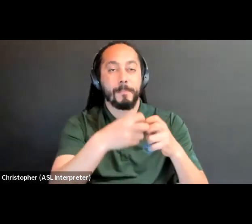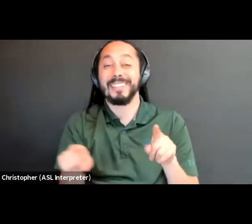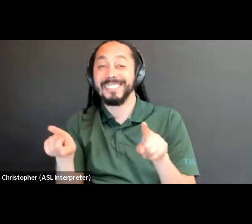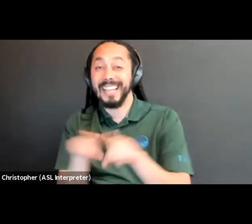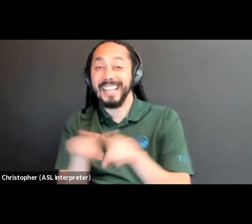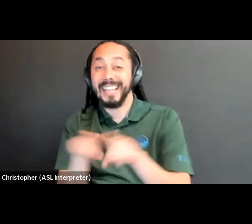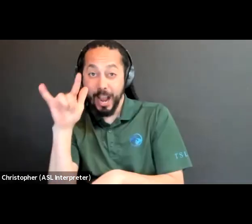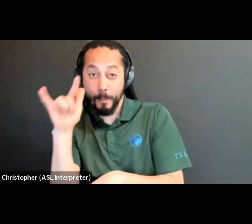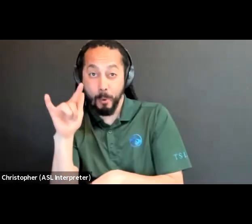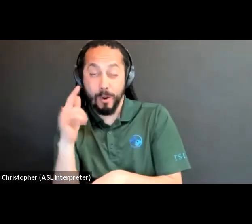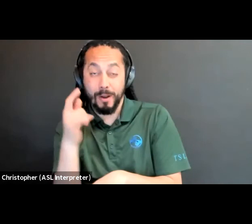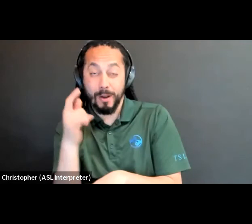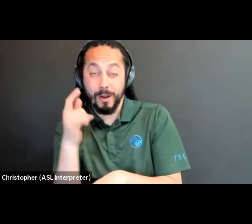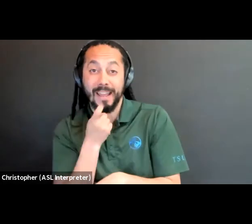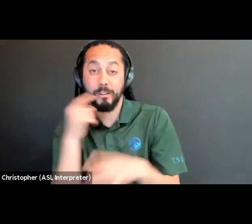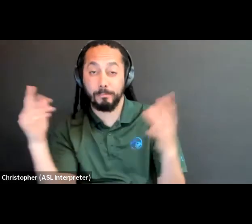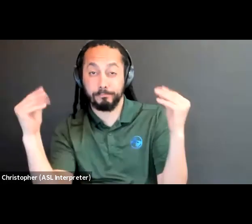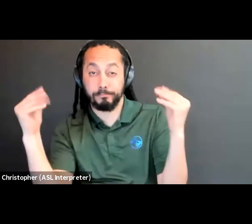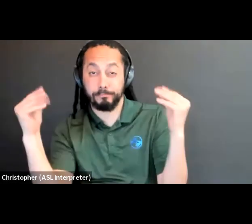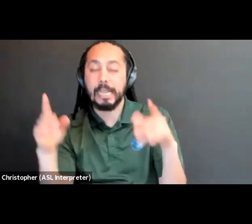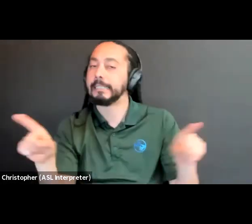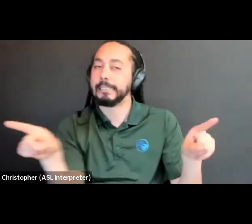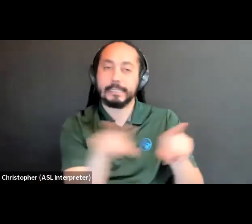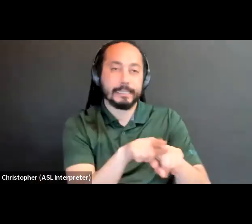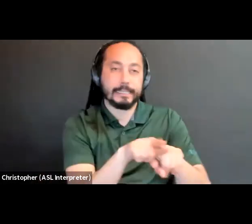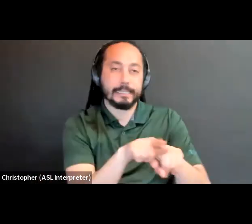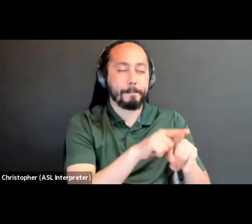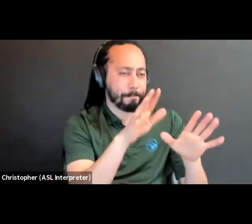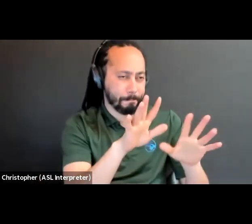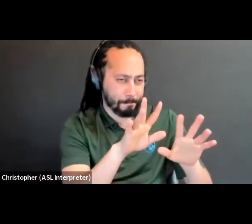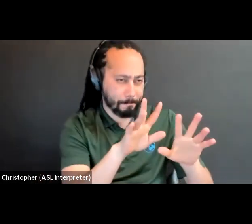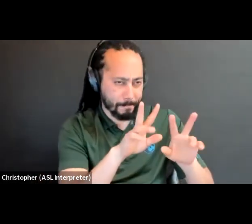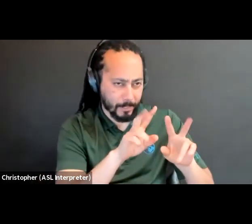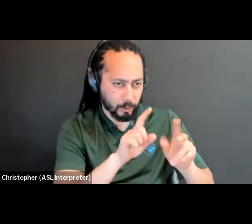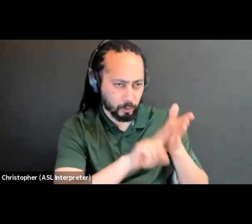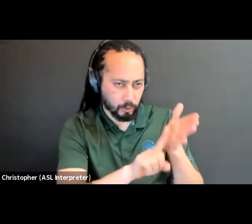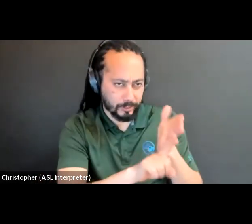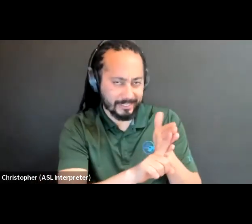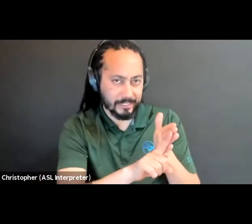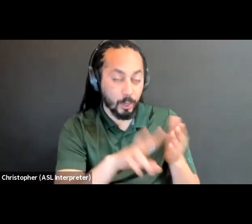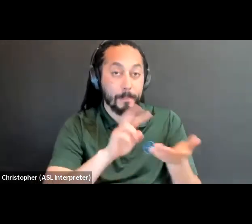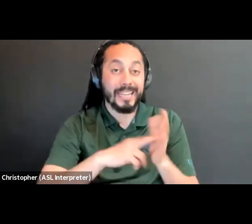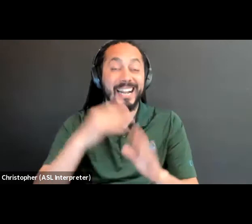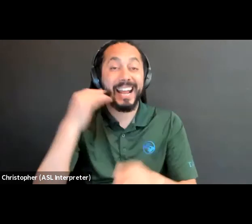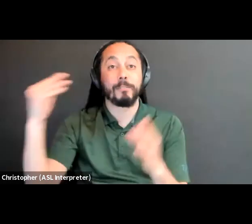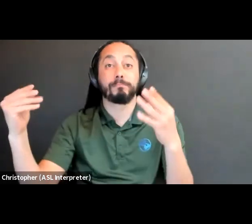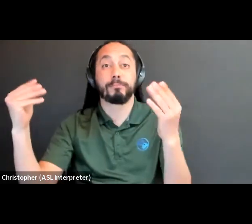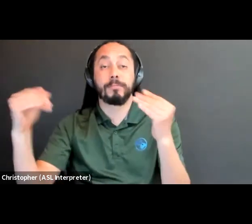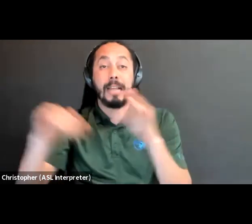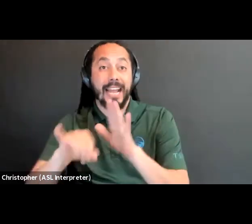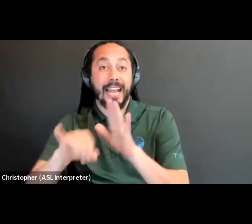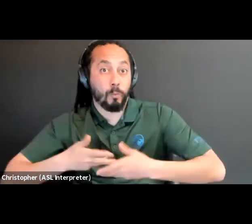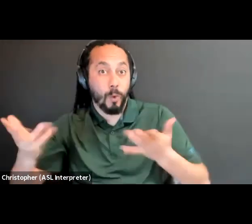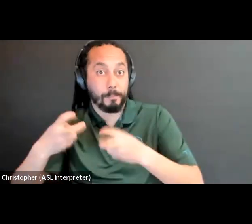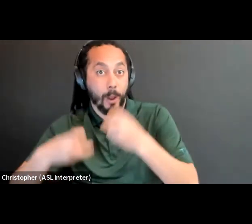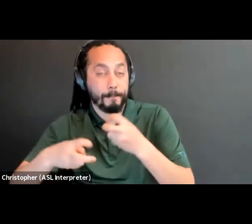airport. It's a tentative, like I need to look further kind of step. And it's a way to